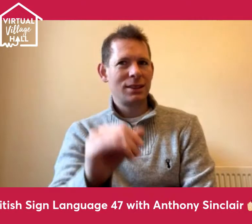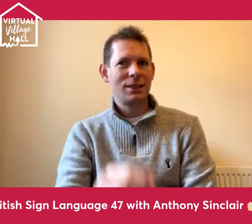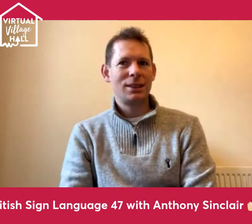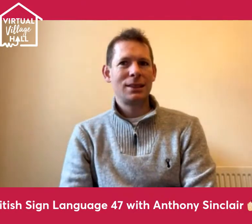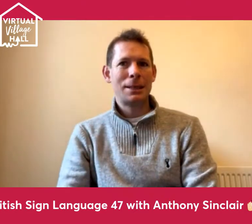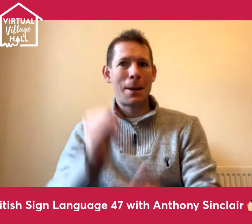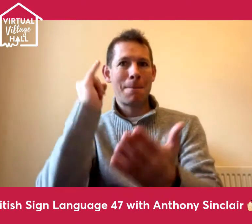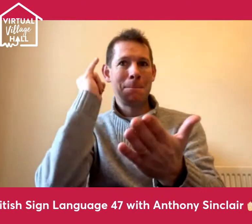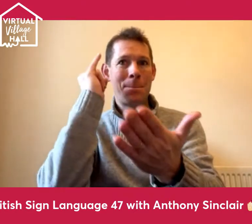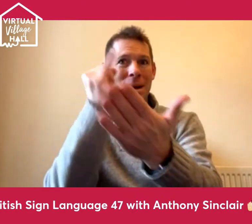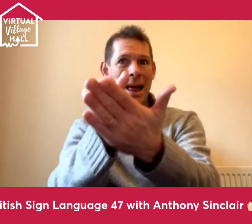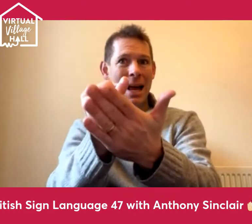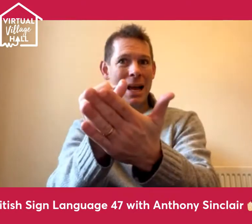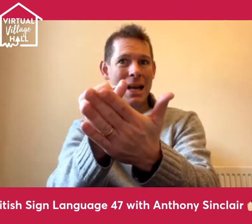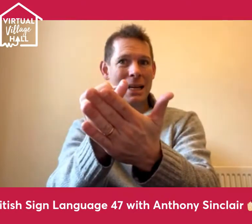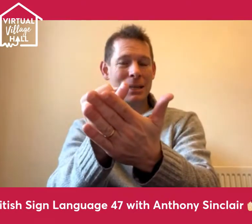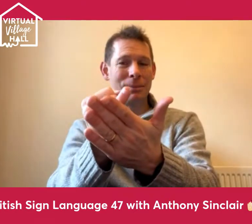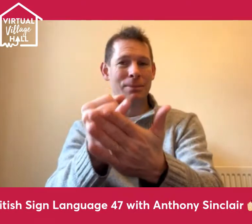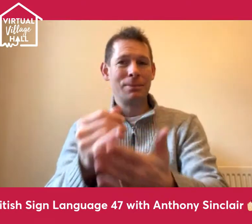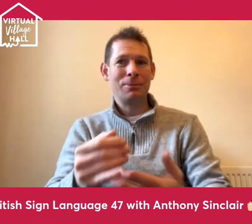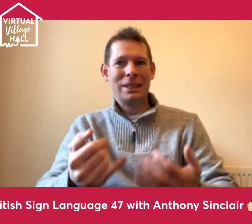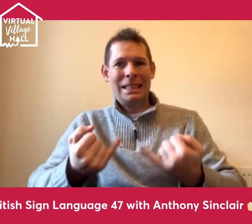um, wrong, blame,